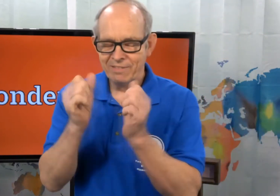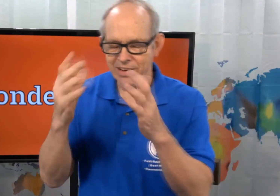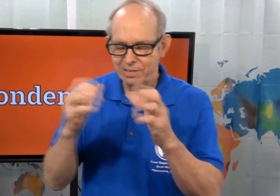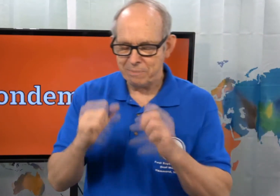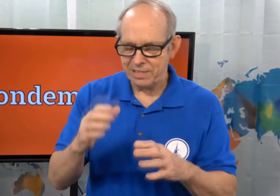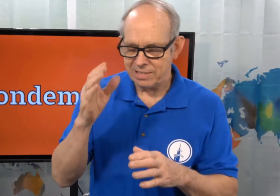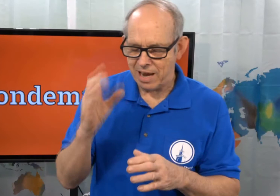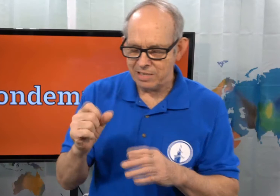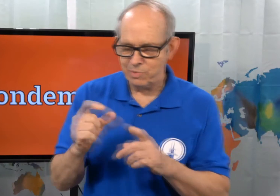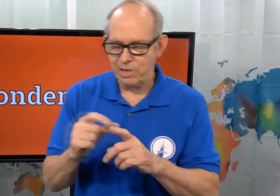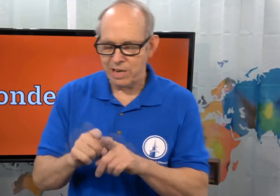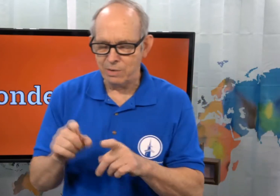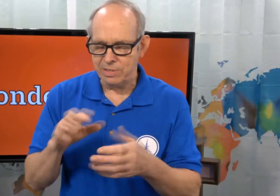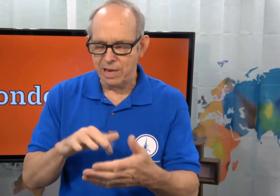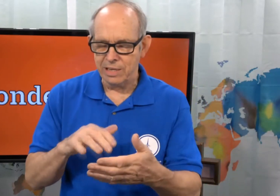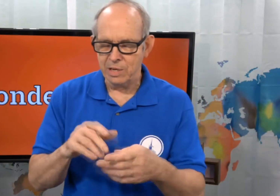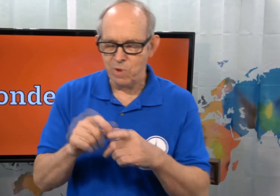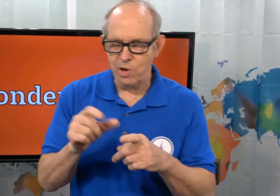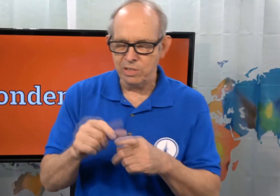But if big guys first have a study first,